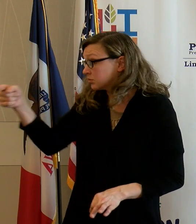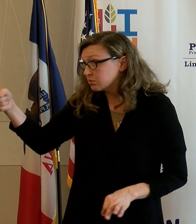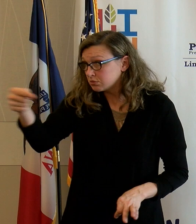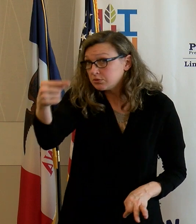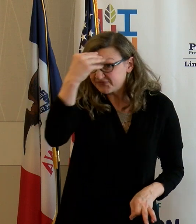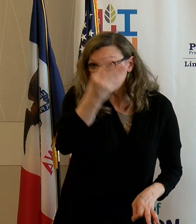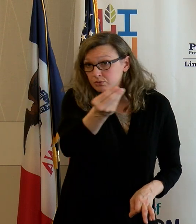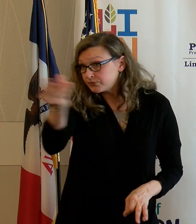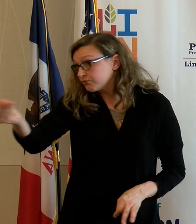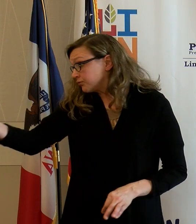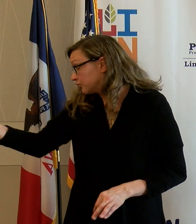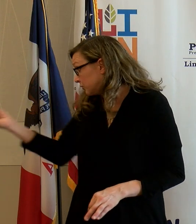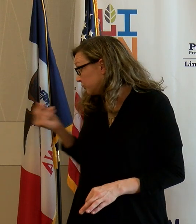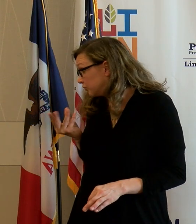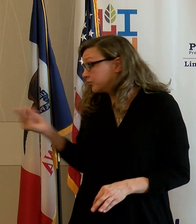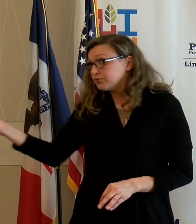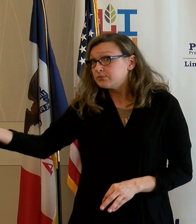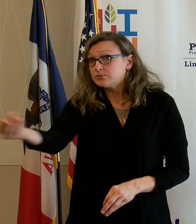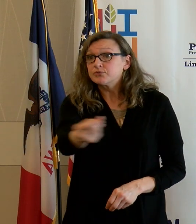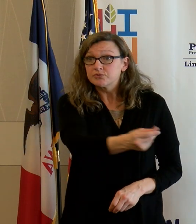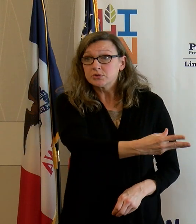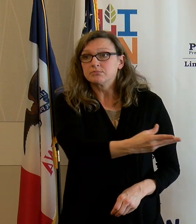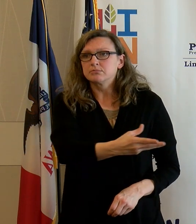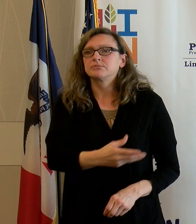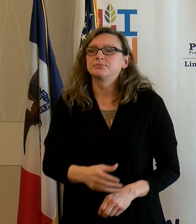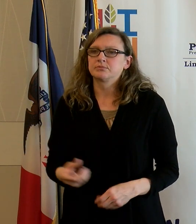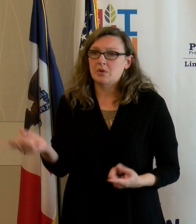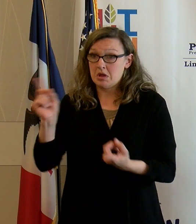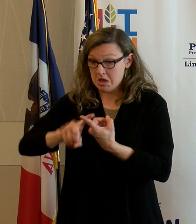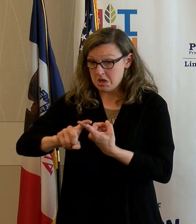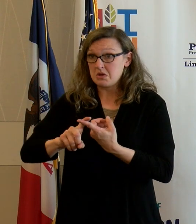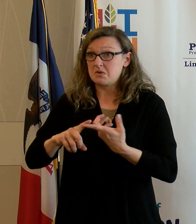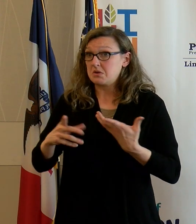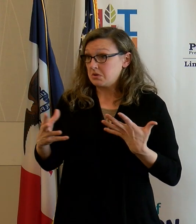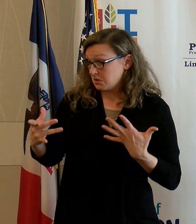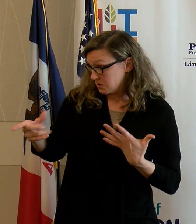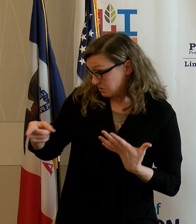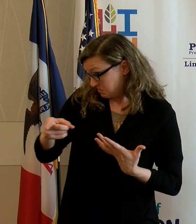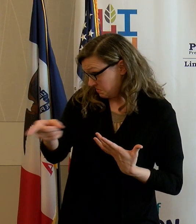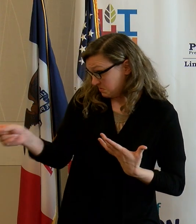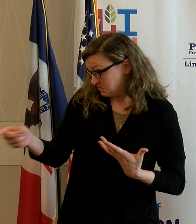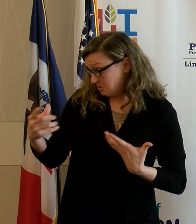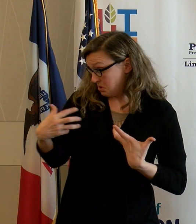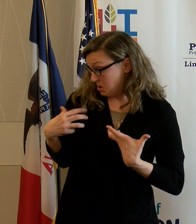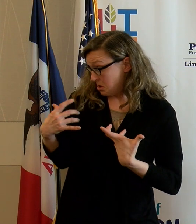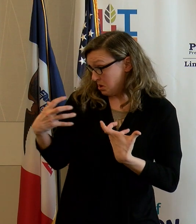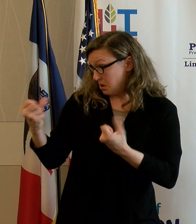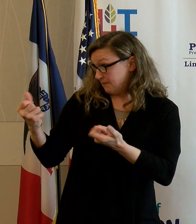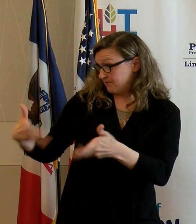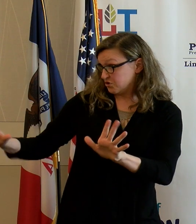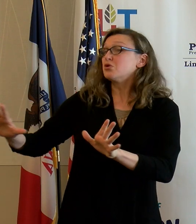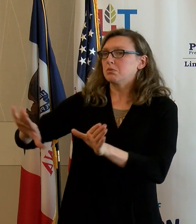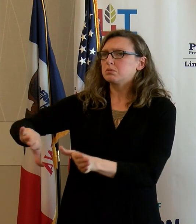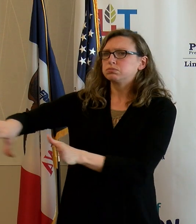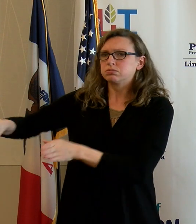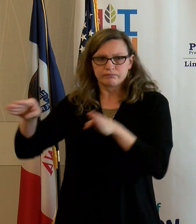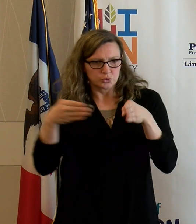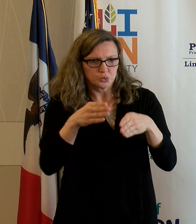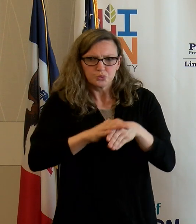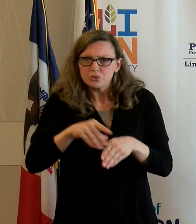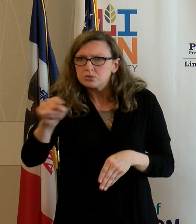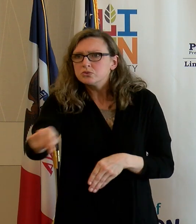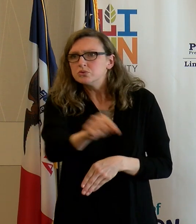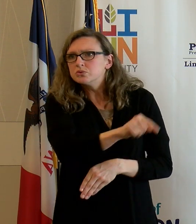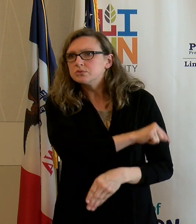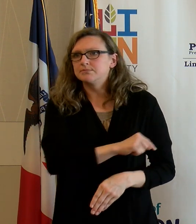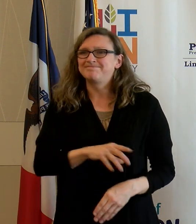help them answer any questions that they may have, make sure that their families are taken care of appropriately. But just, again, this is a community effort, and so